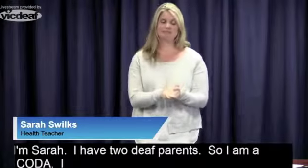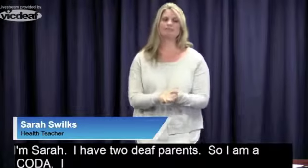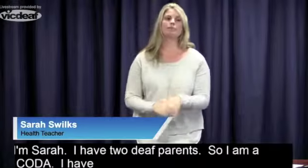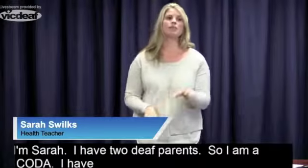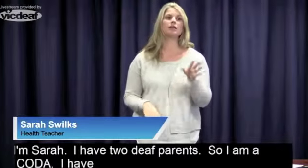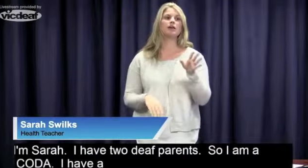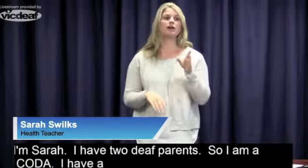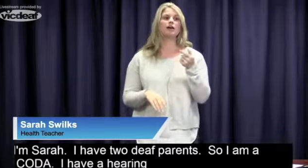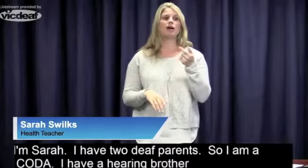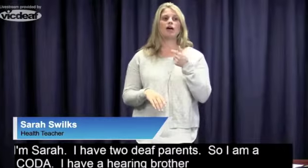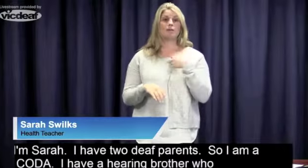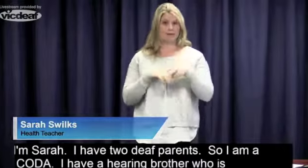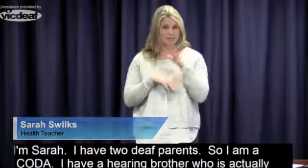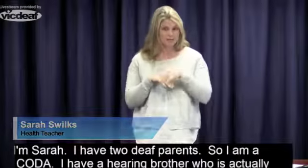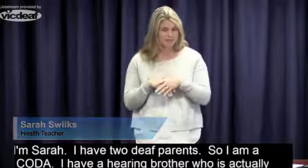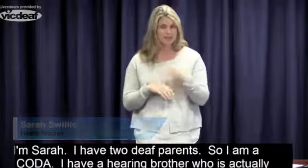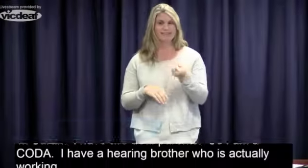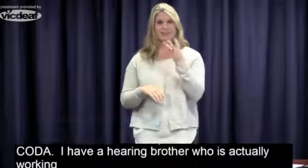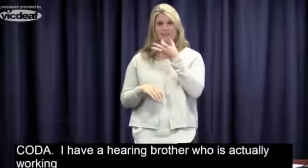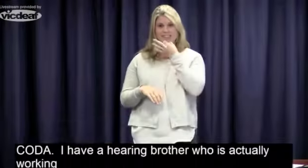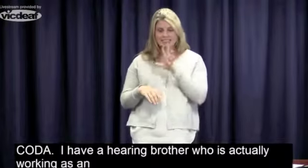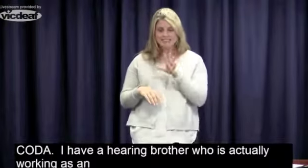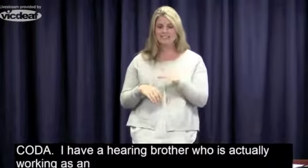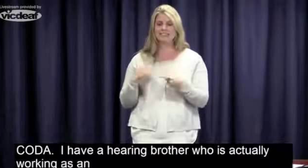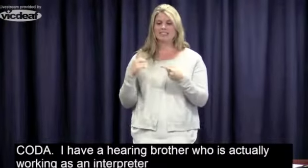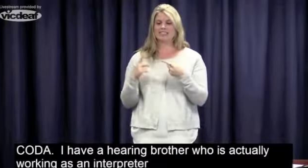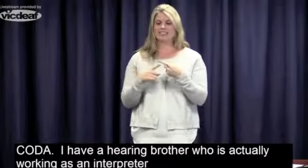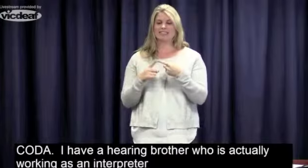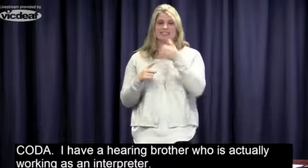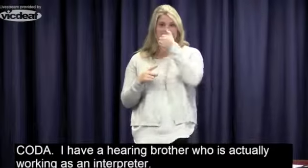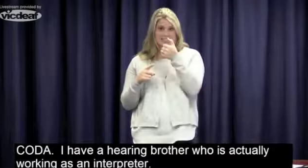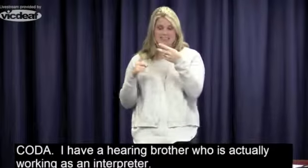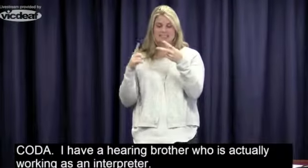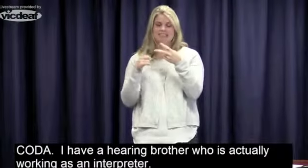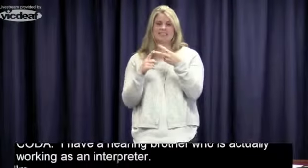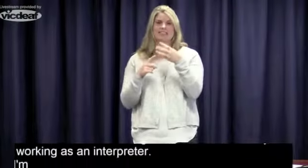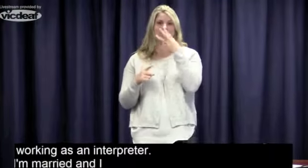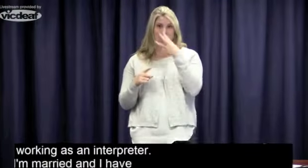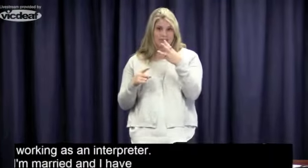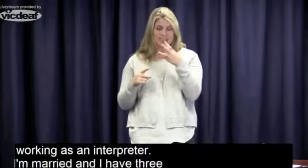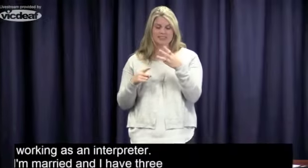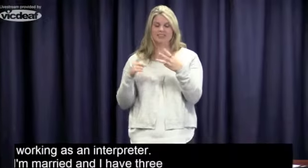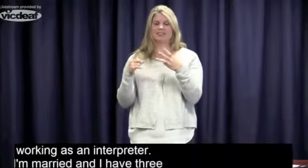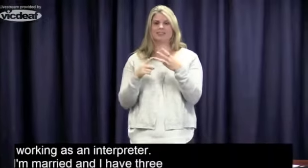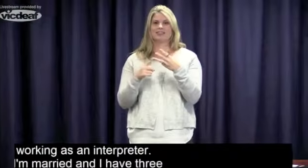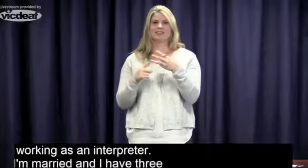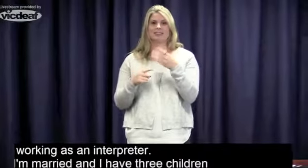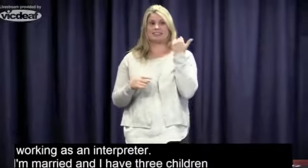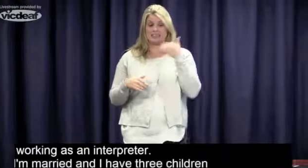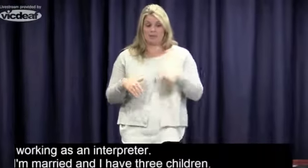actually working as an interpreter. I'm married and I have 3 children. One is 6, one is 3,